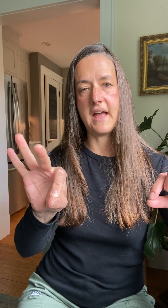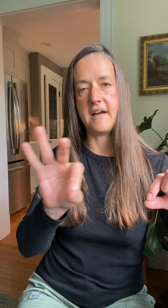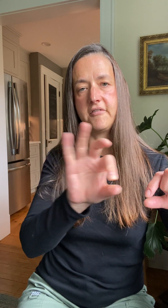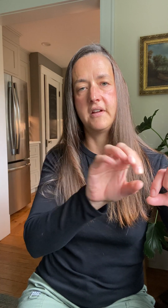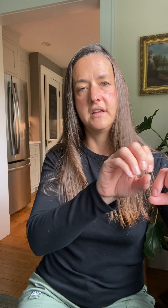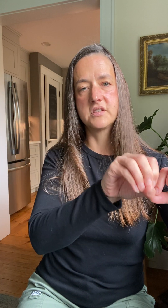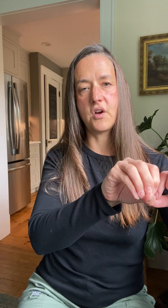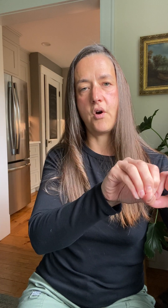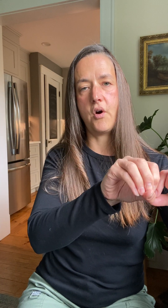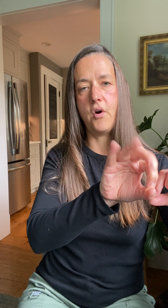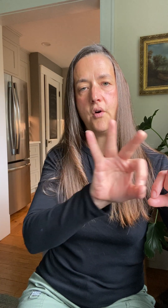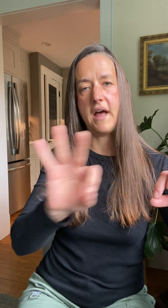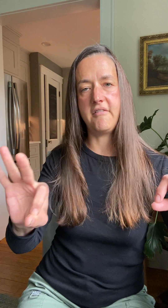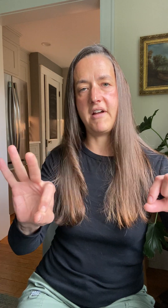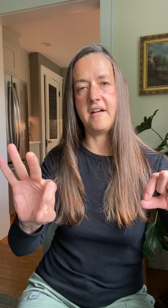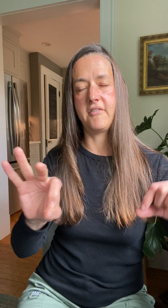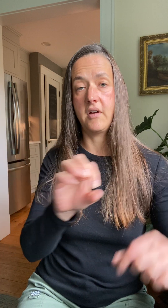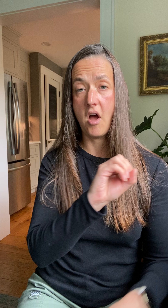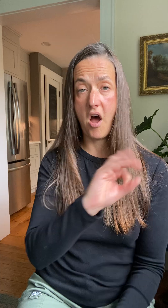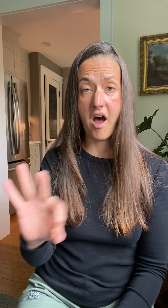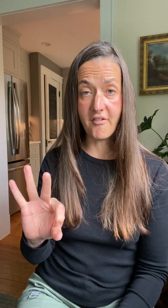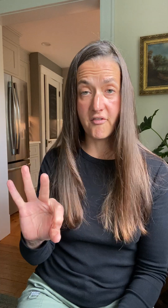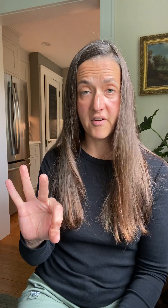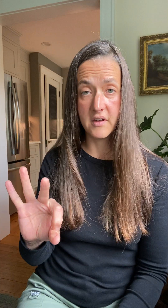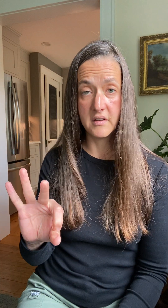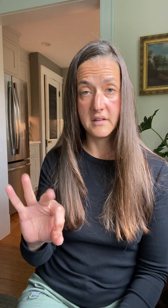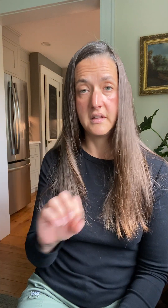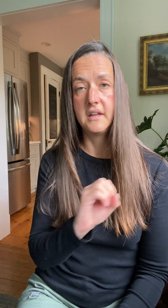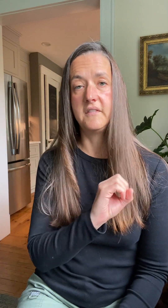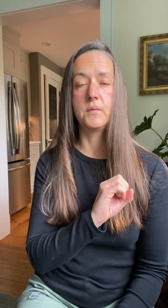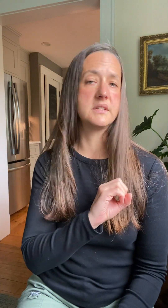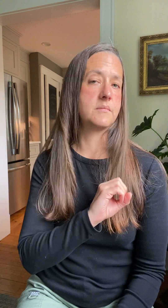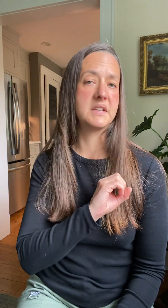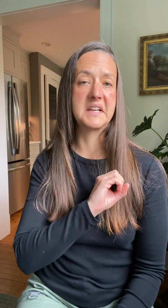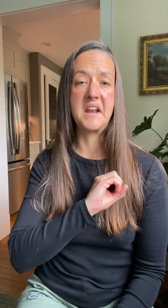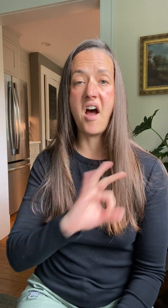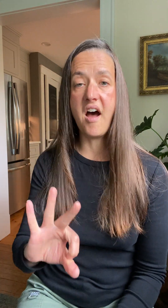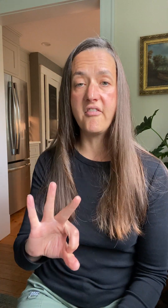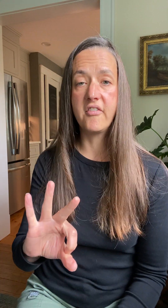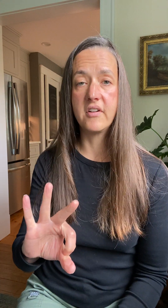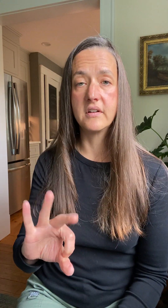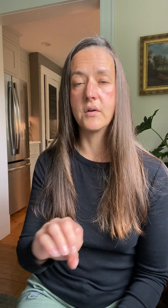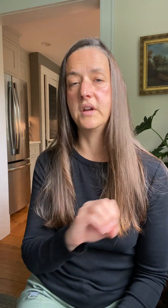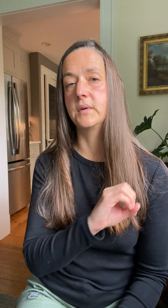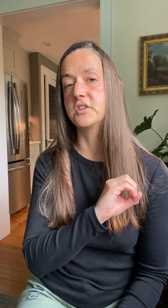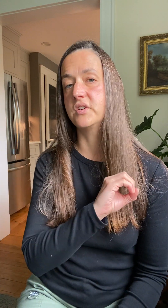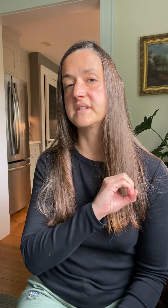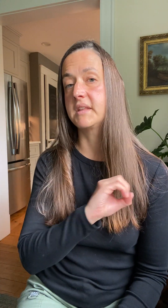F. So O-F-F, off. If you want something to get off, or you want to turn something